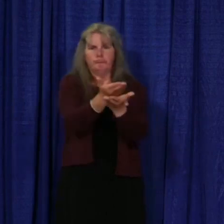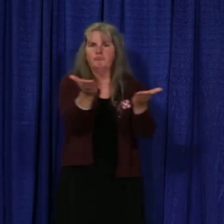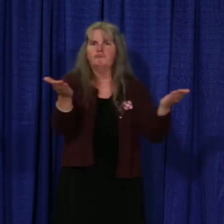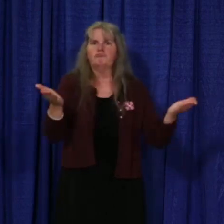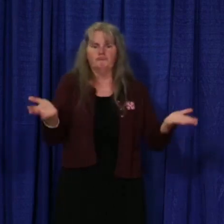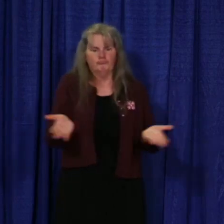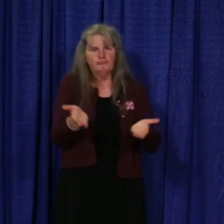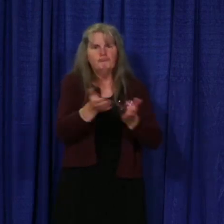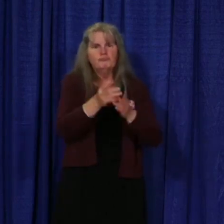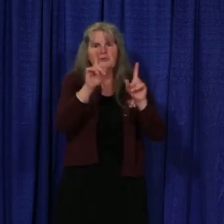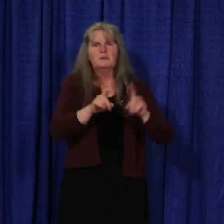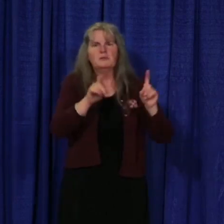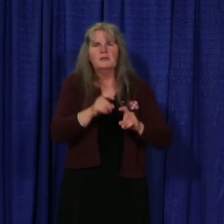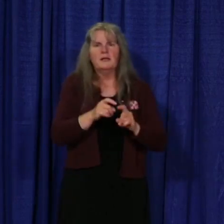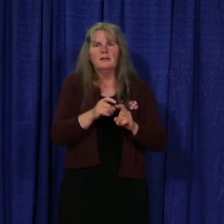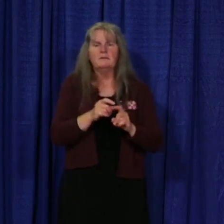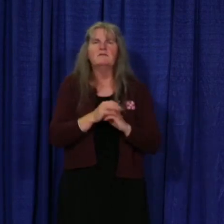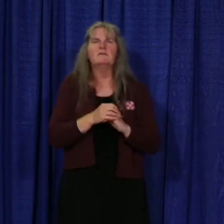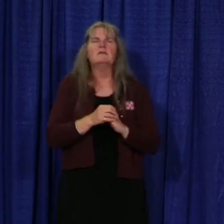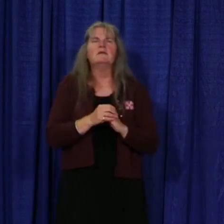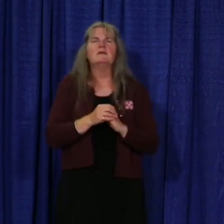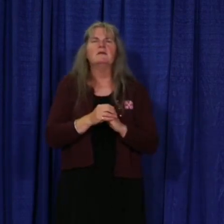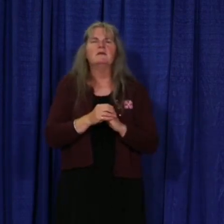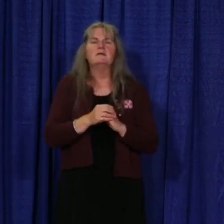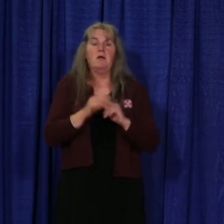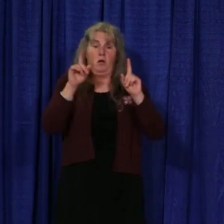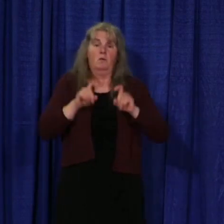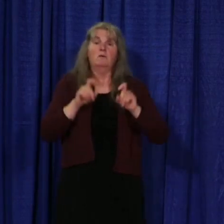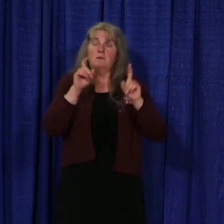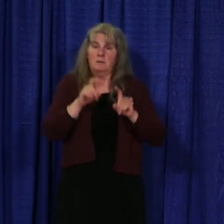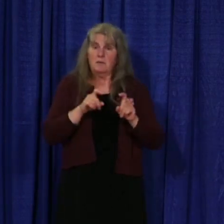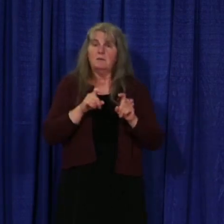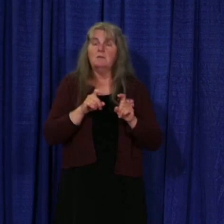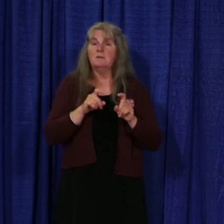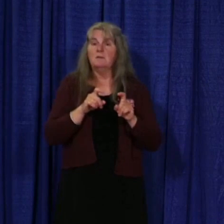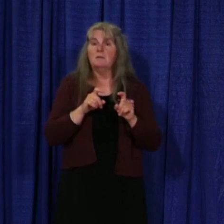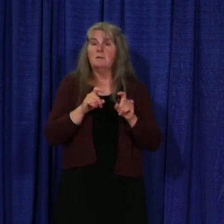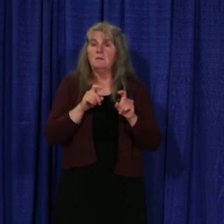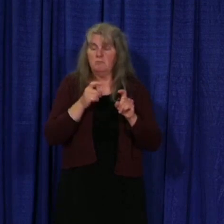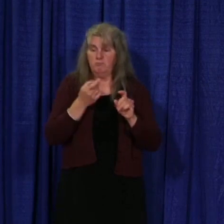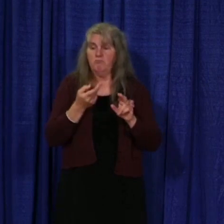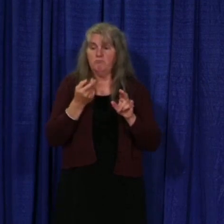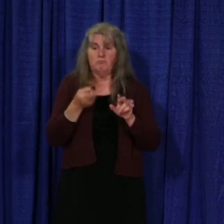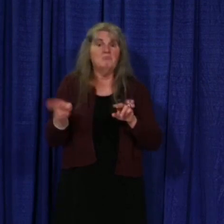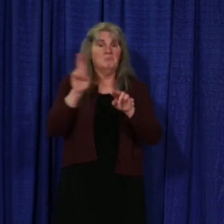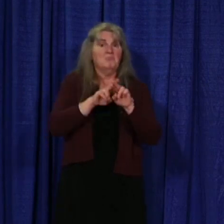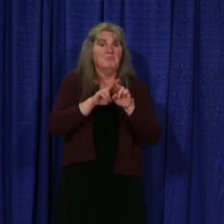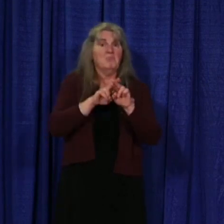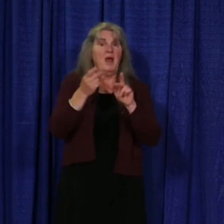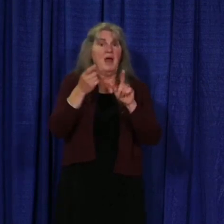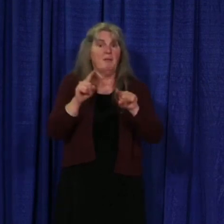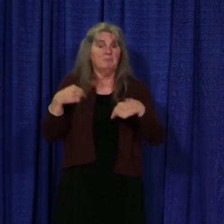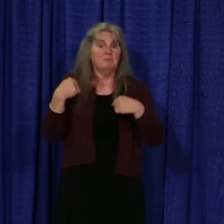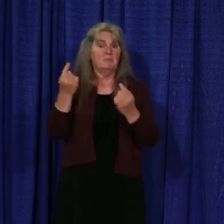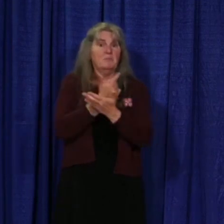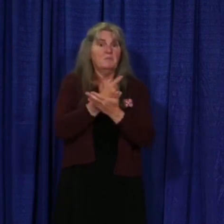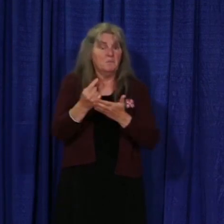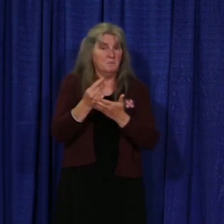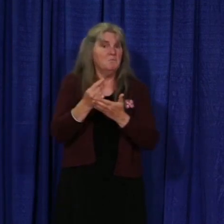anticipated before then. So testing has gone up since then, and